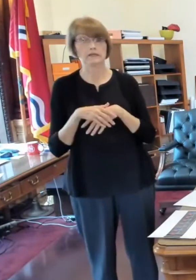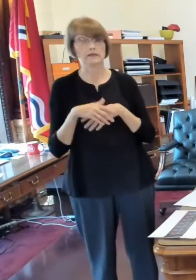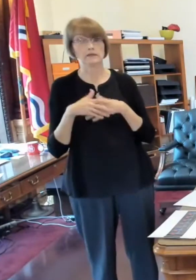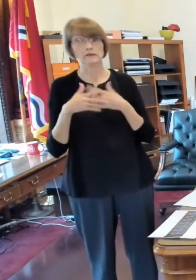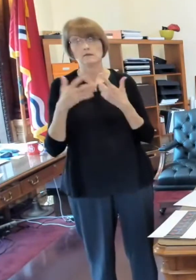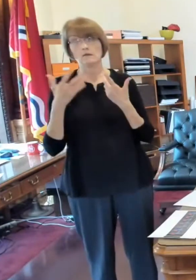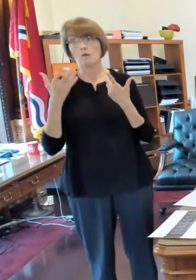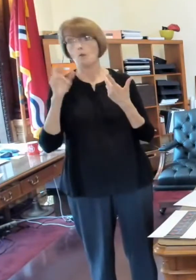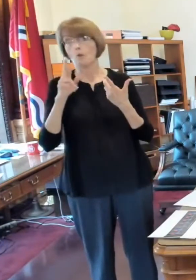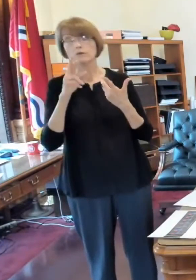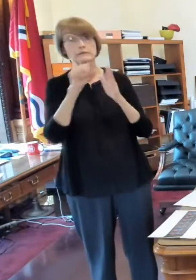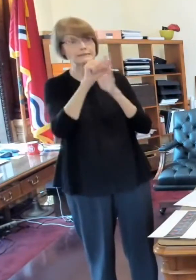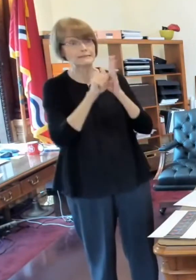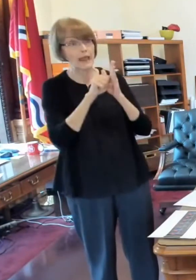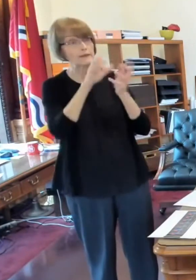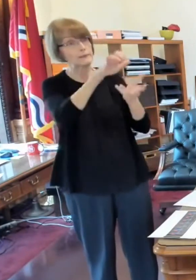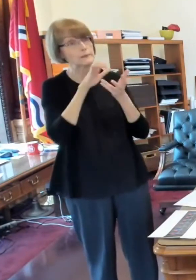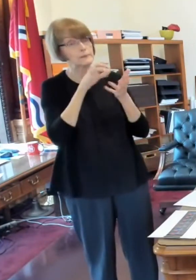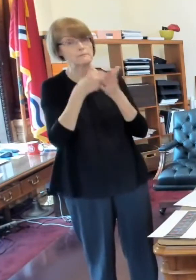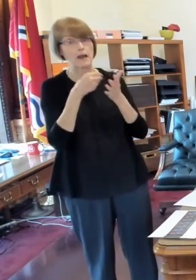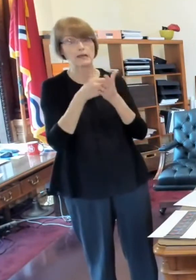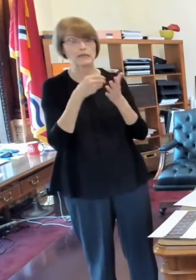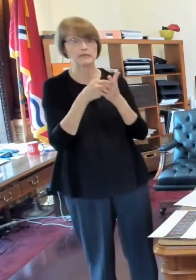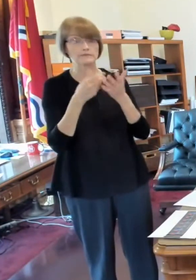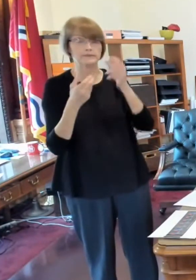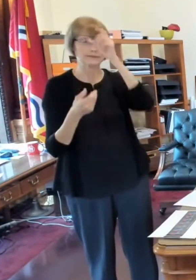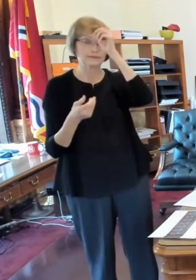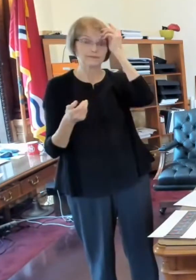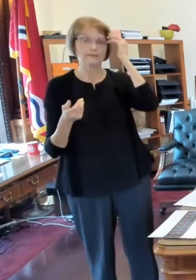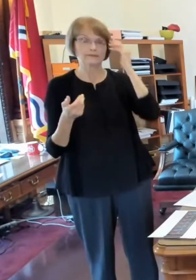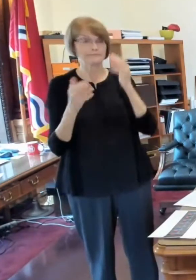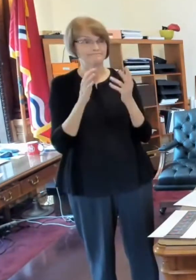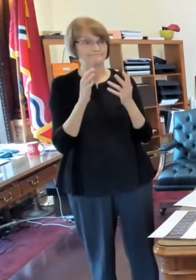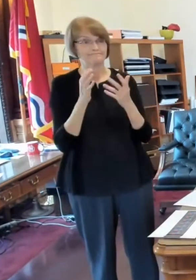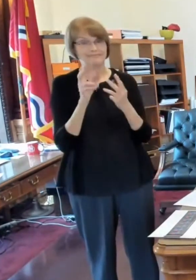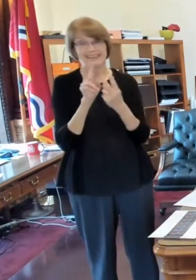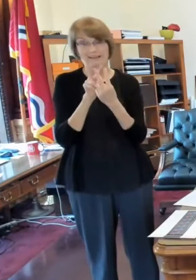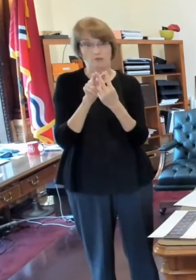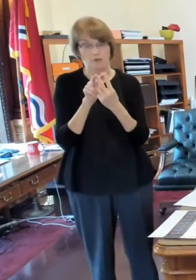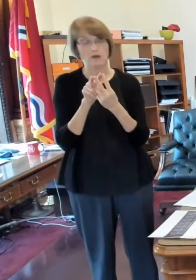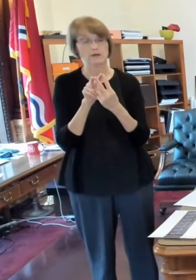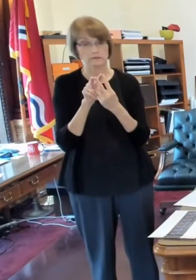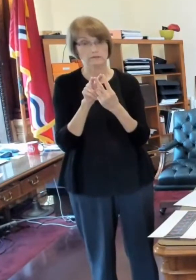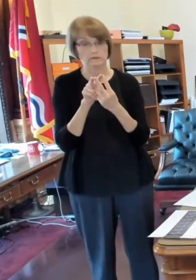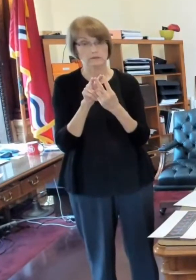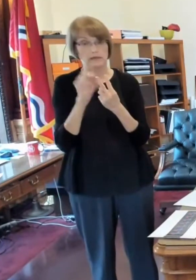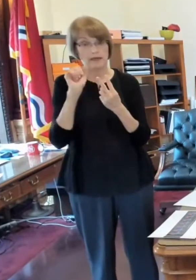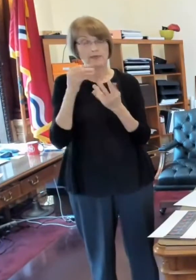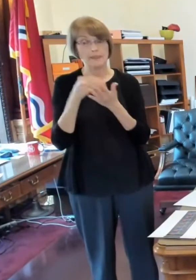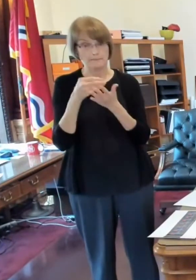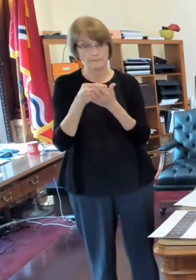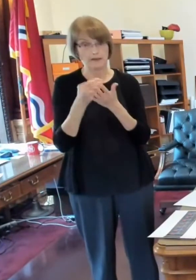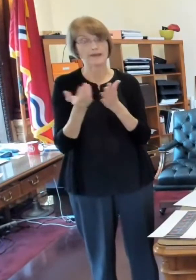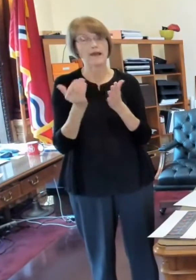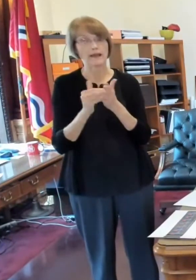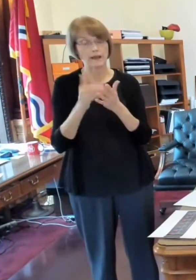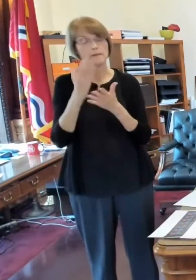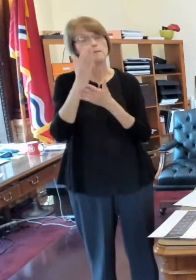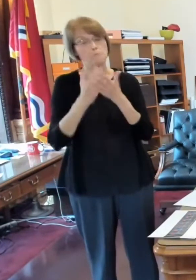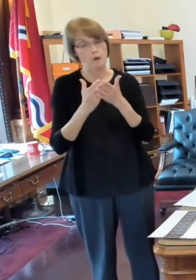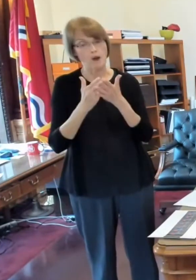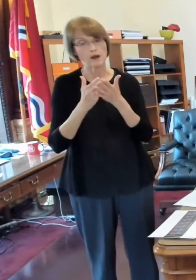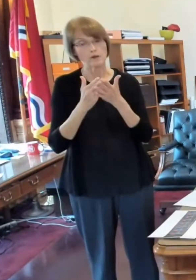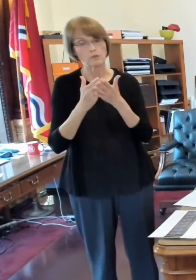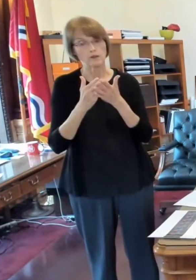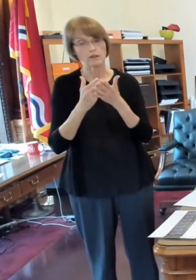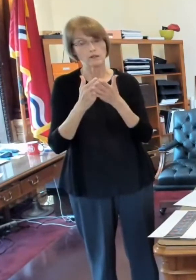the state, then, you know, we would certainly put part of that again towards rental assistance and mortgage assistance, because